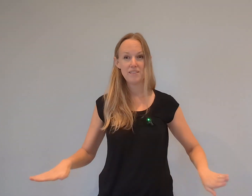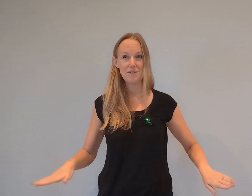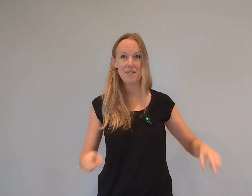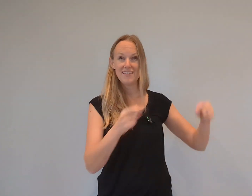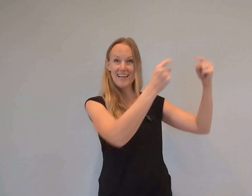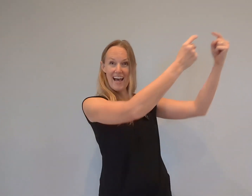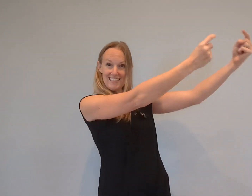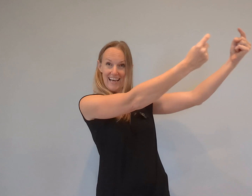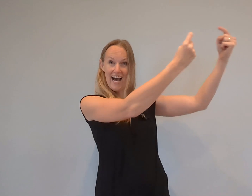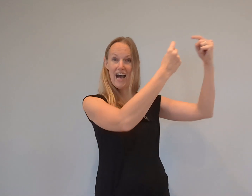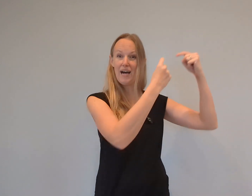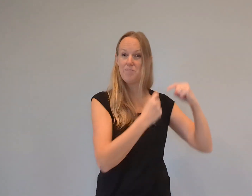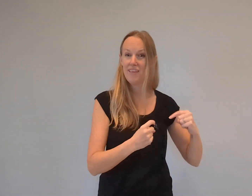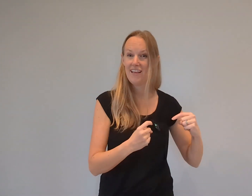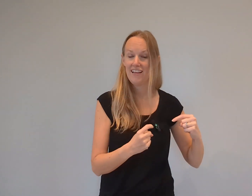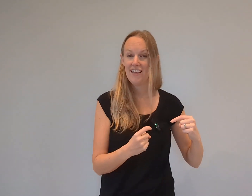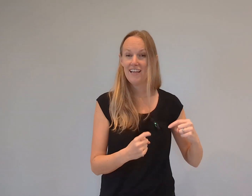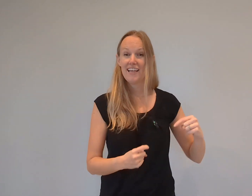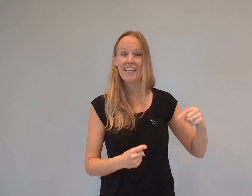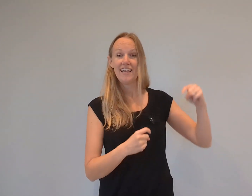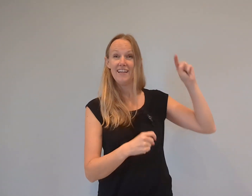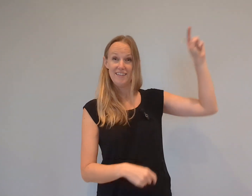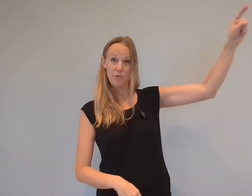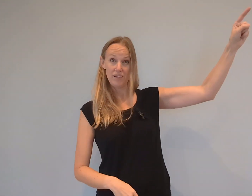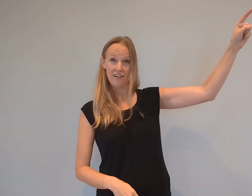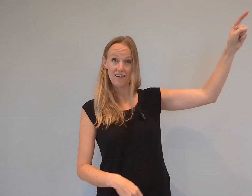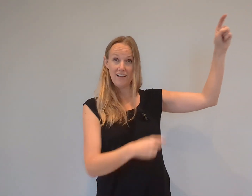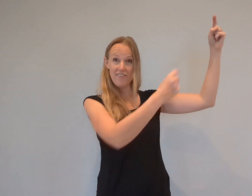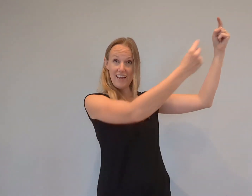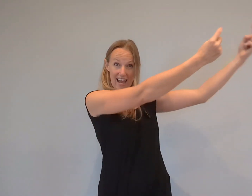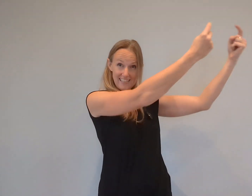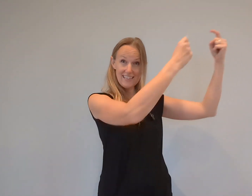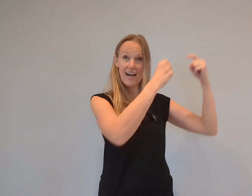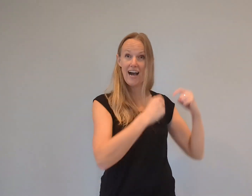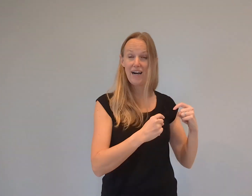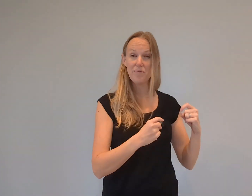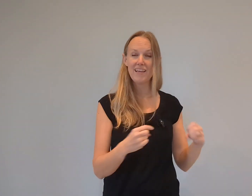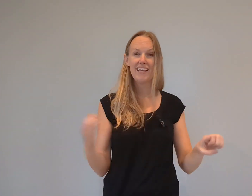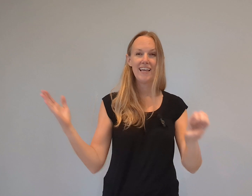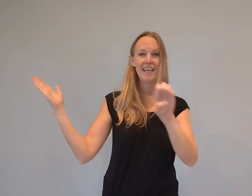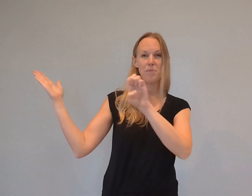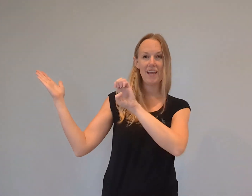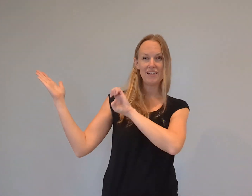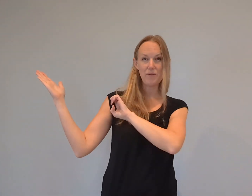Prince of Peace has come. He, pointing to God in heaven, has come,